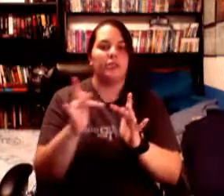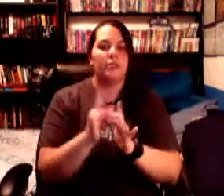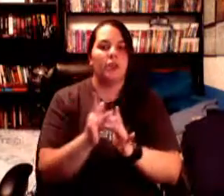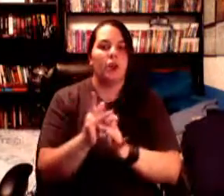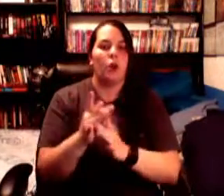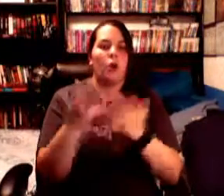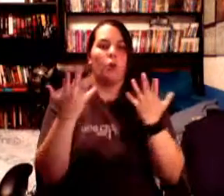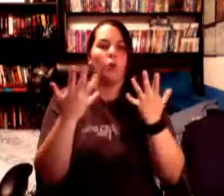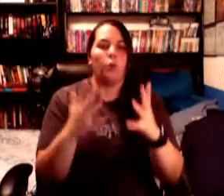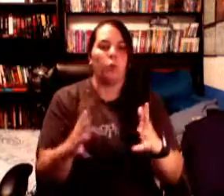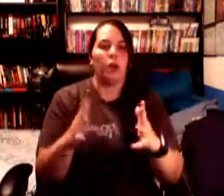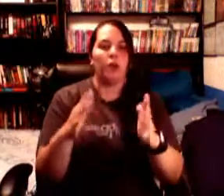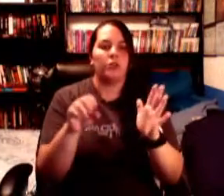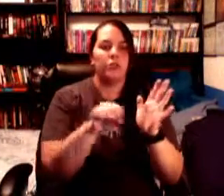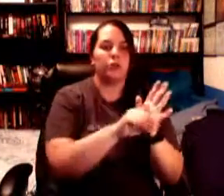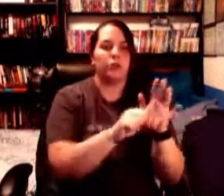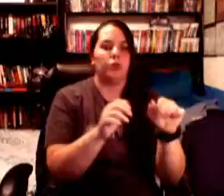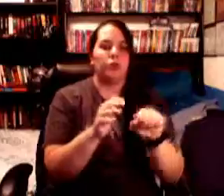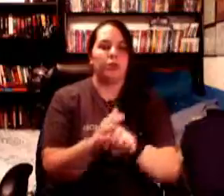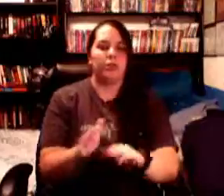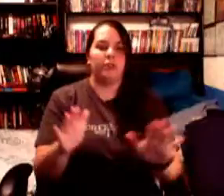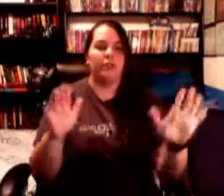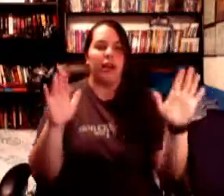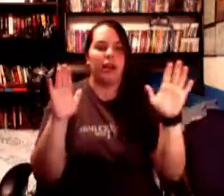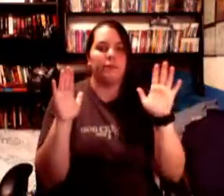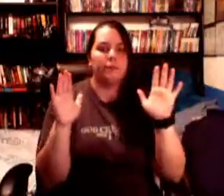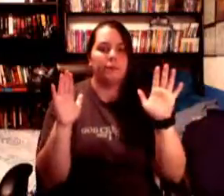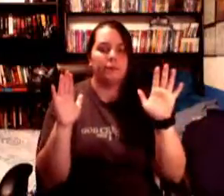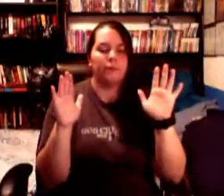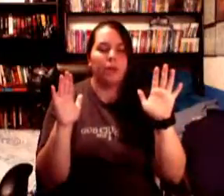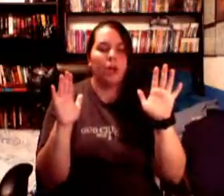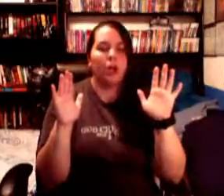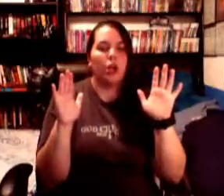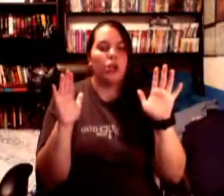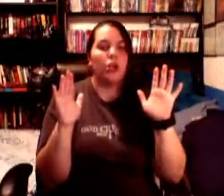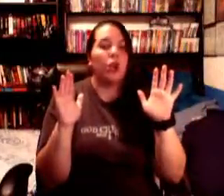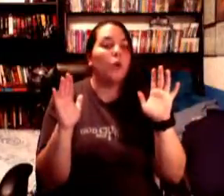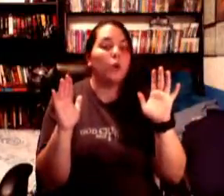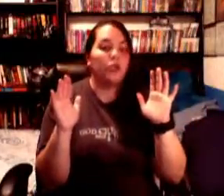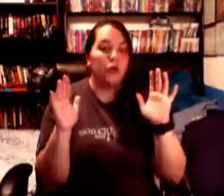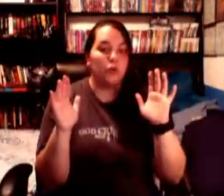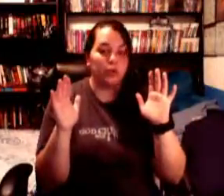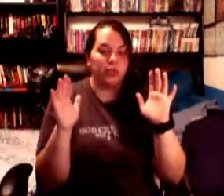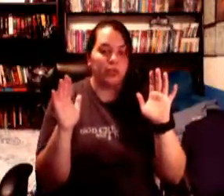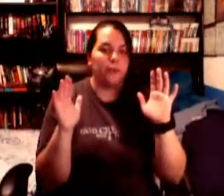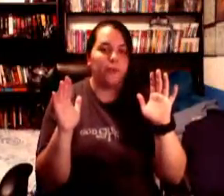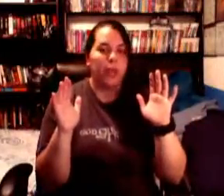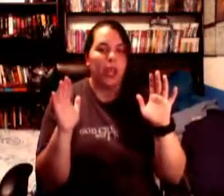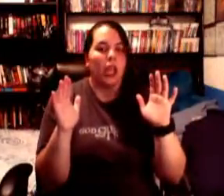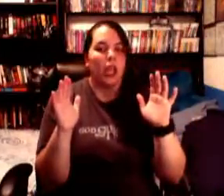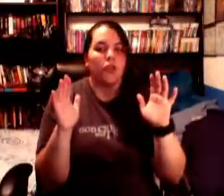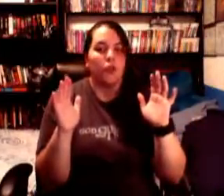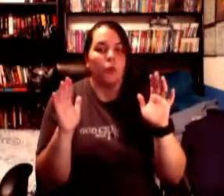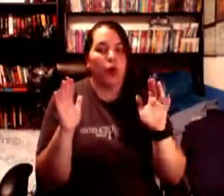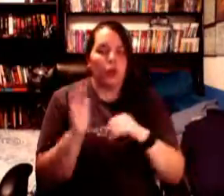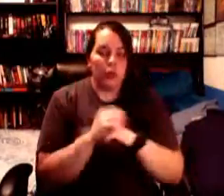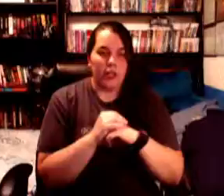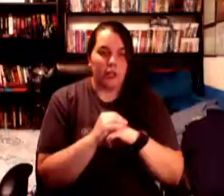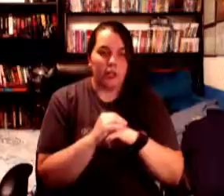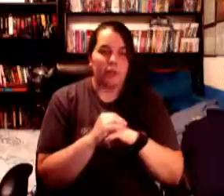Jesus was crucified. No one showed mercy to the one who had healed them.